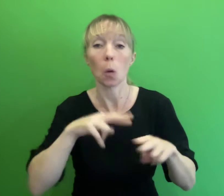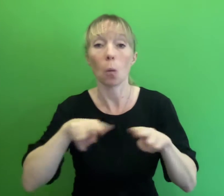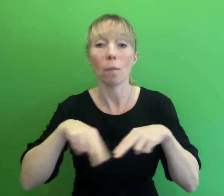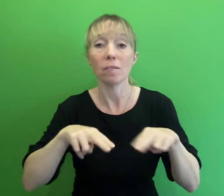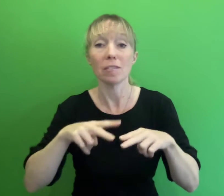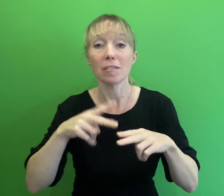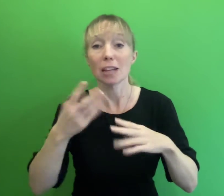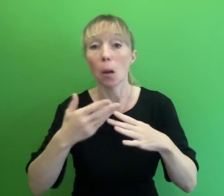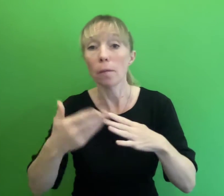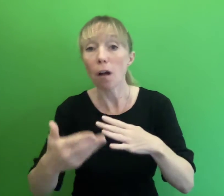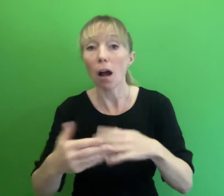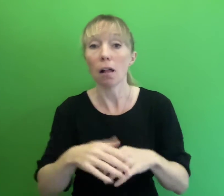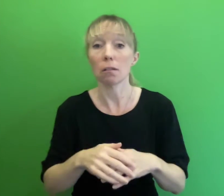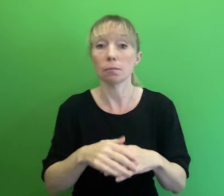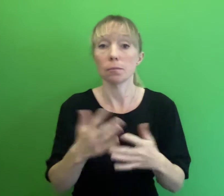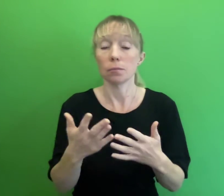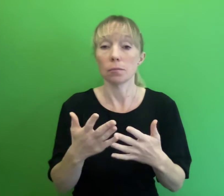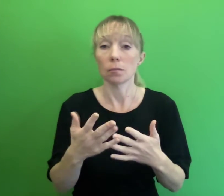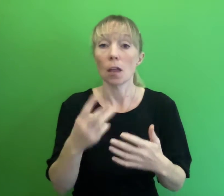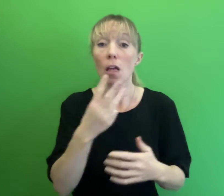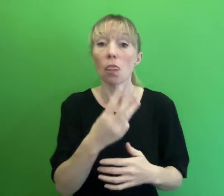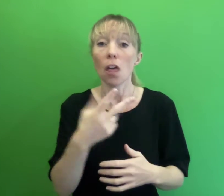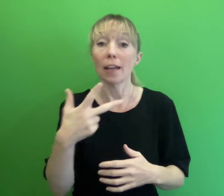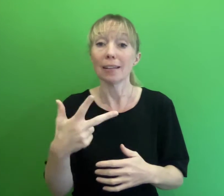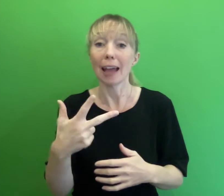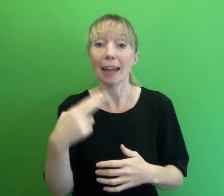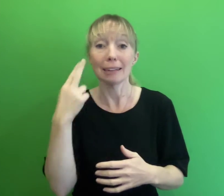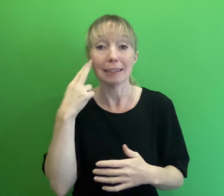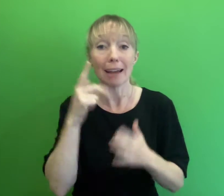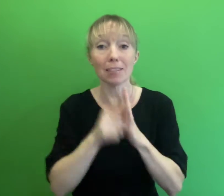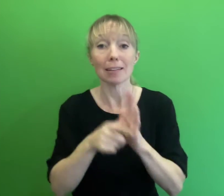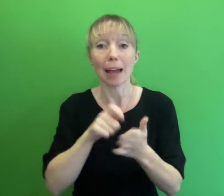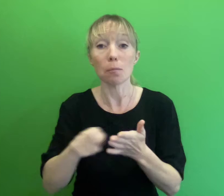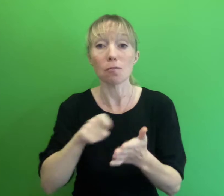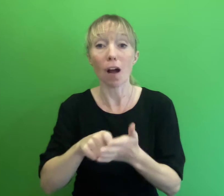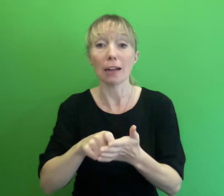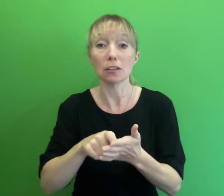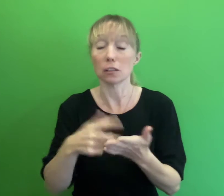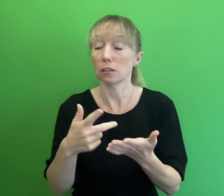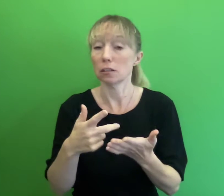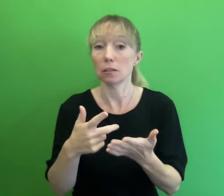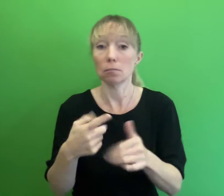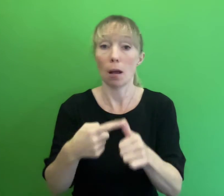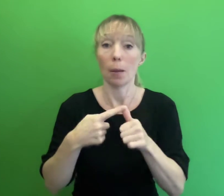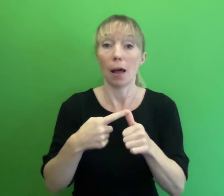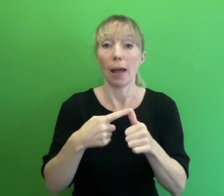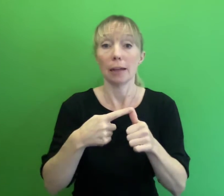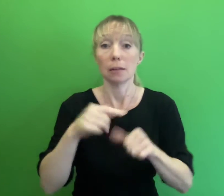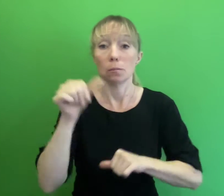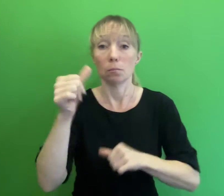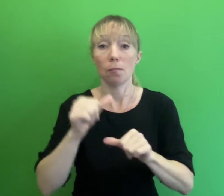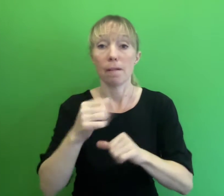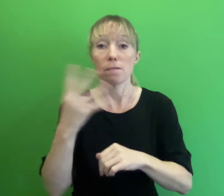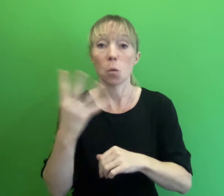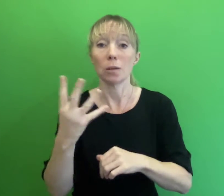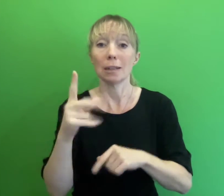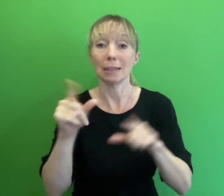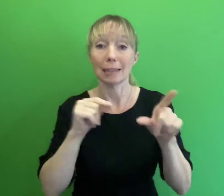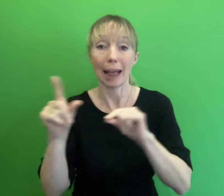38 deaf and disabled writers applied to be part of the retreat, with 14 being selected, the original target being 10, from